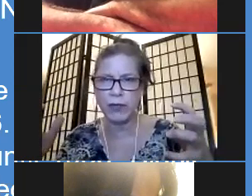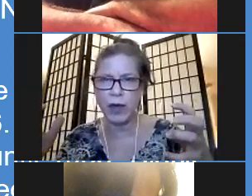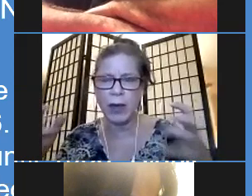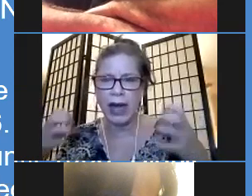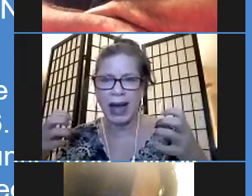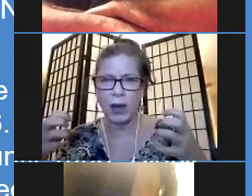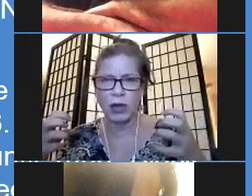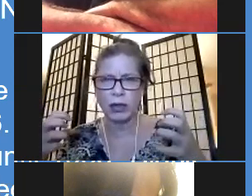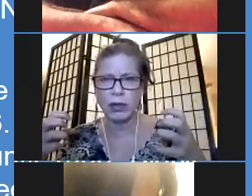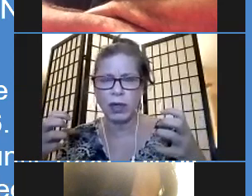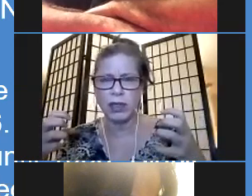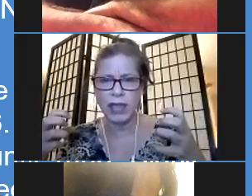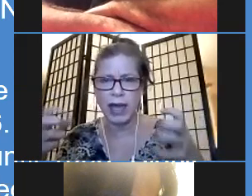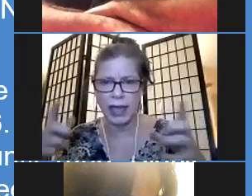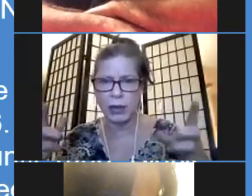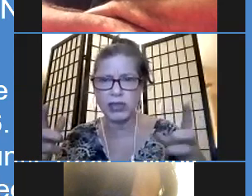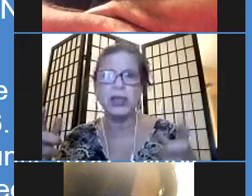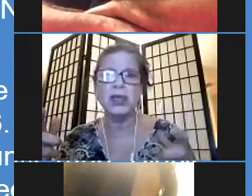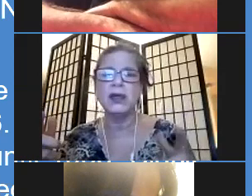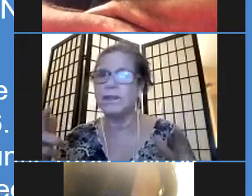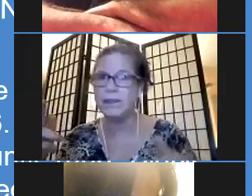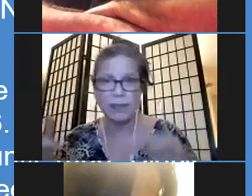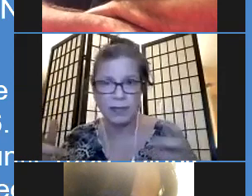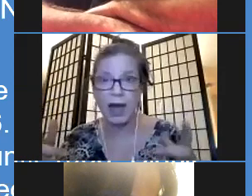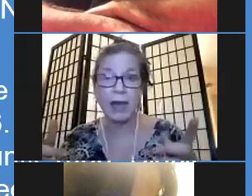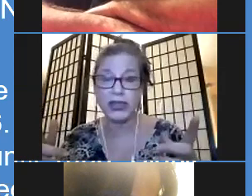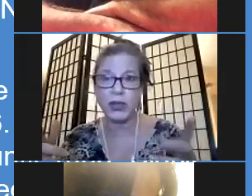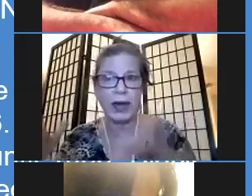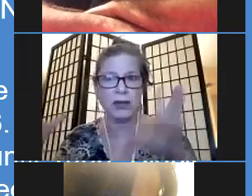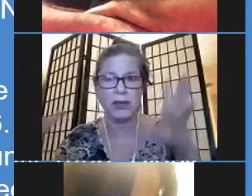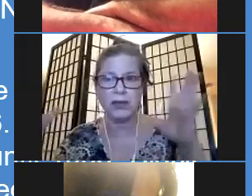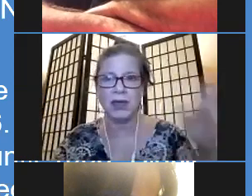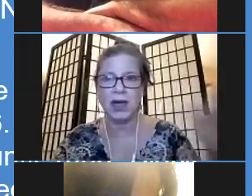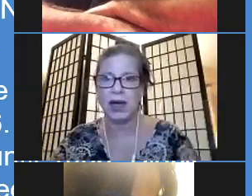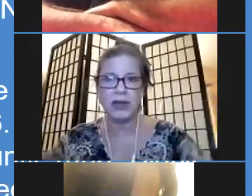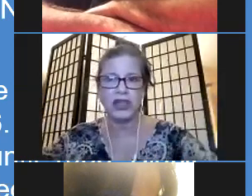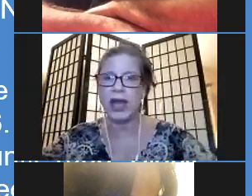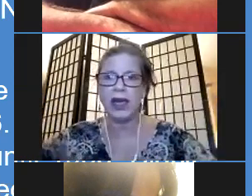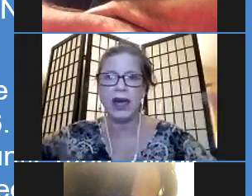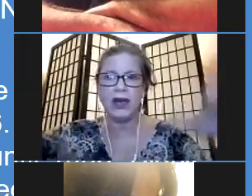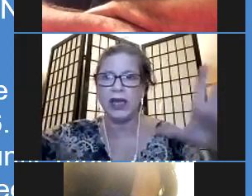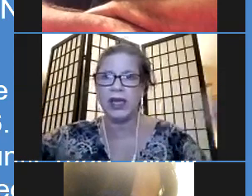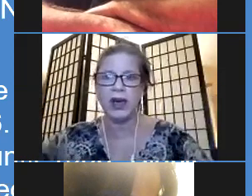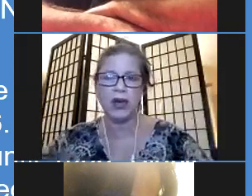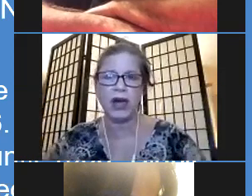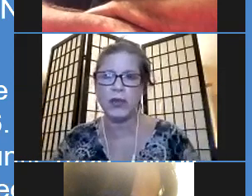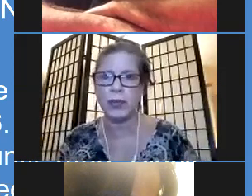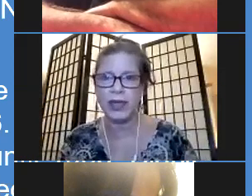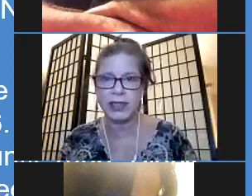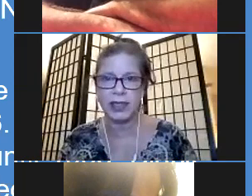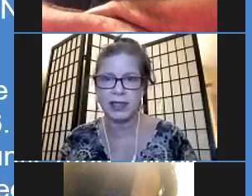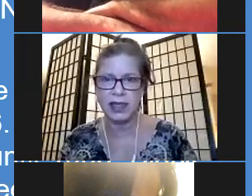came from, our Right, sign language. I'm not sure right, about China or India or